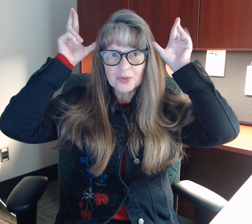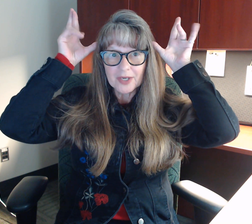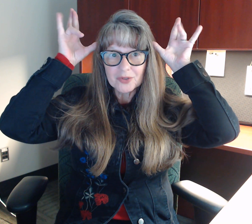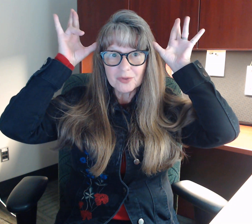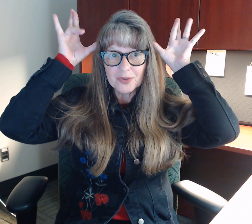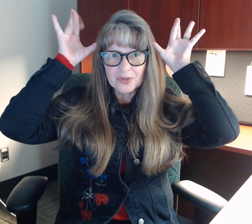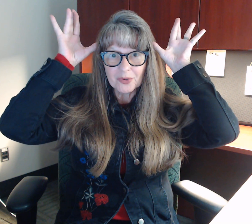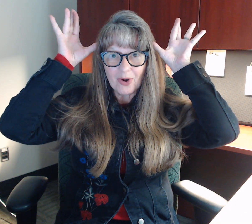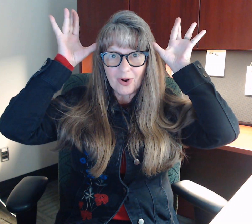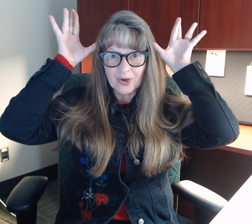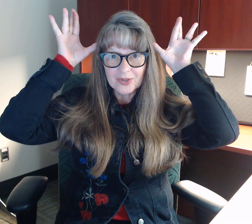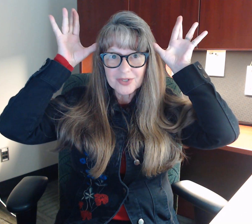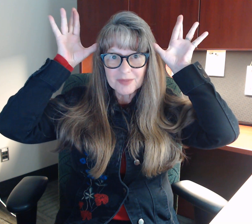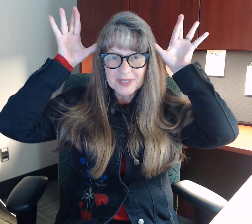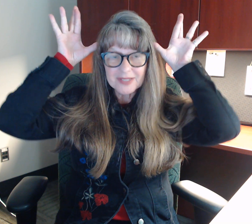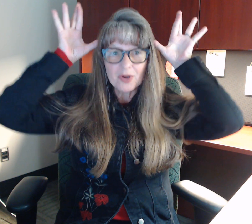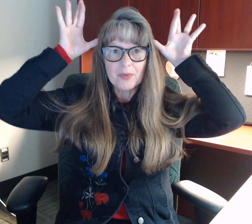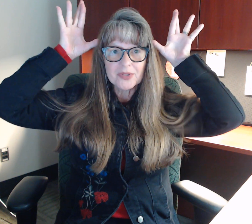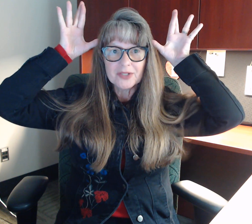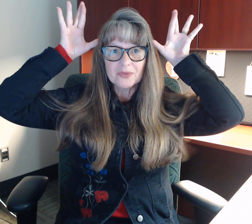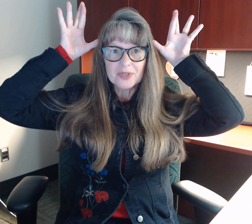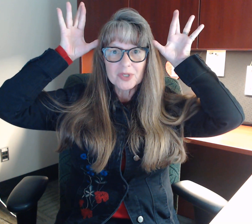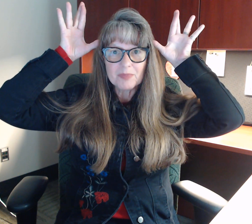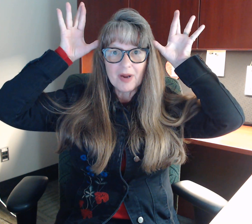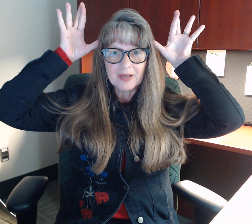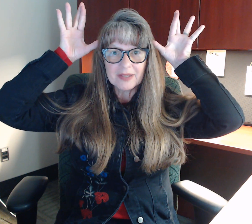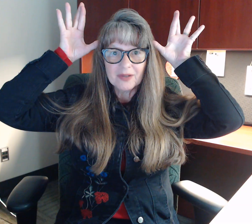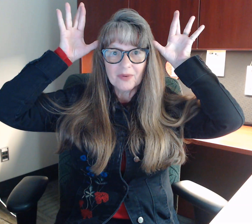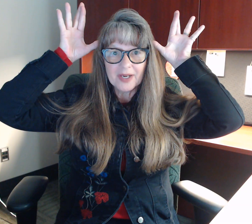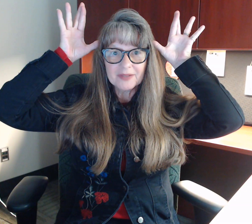do it with your R's. I mean, it's almost like doing a Spock thing, right? For